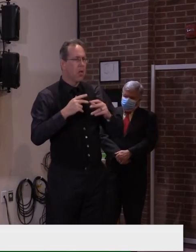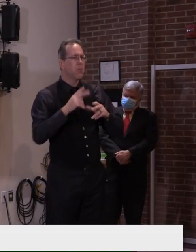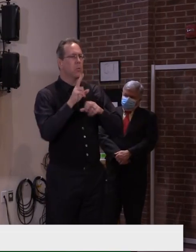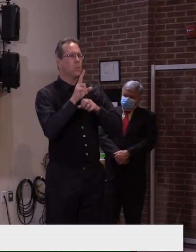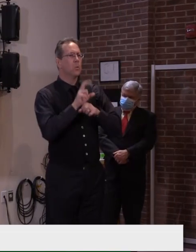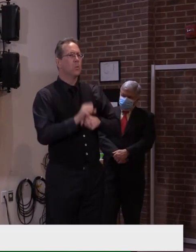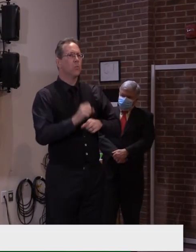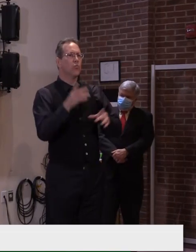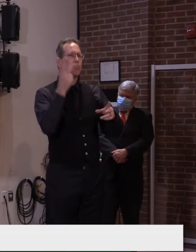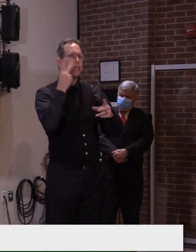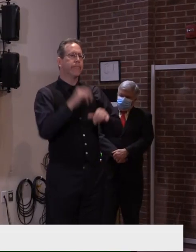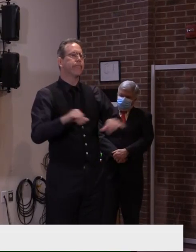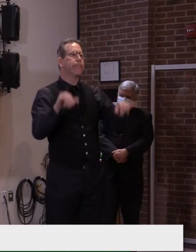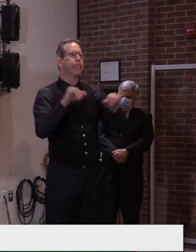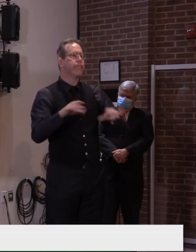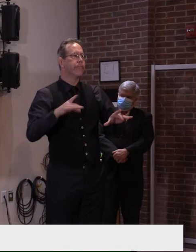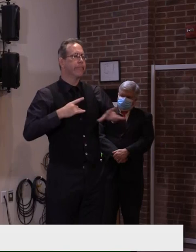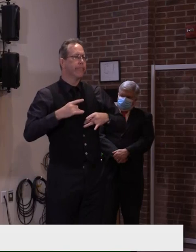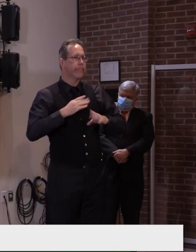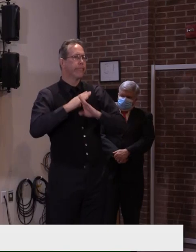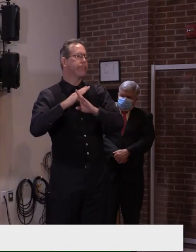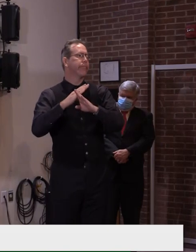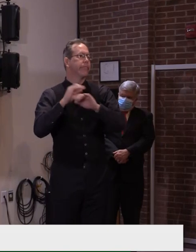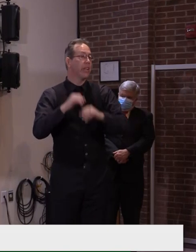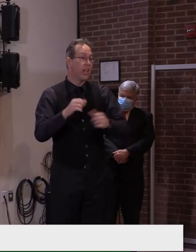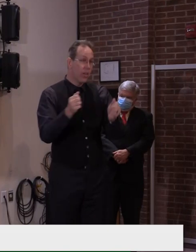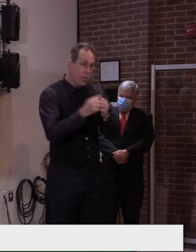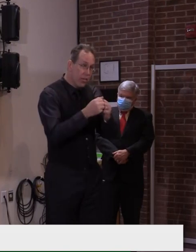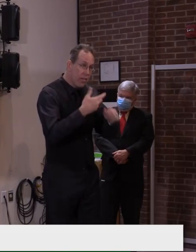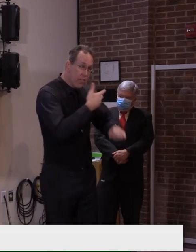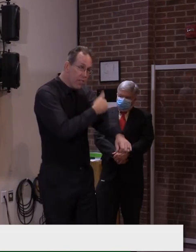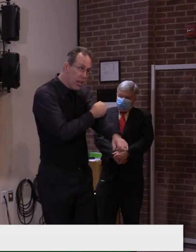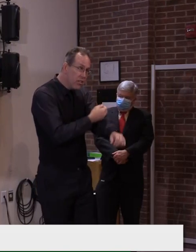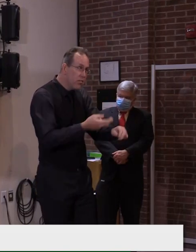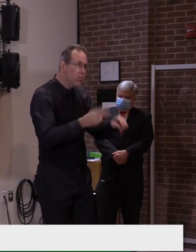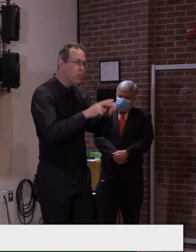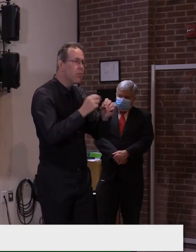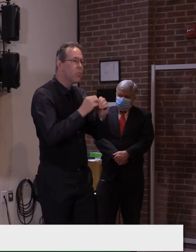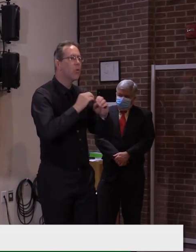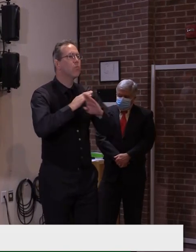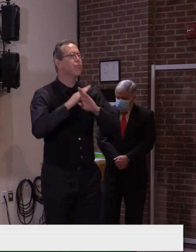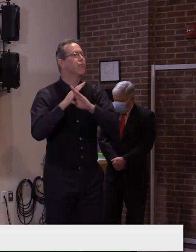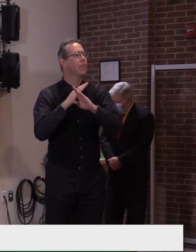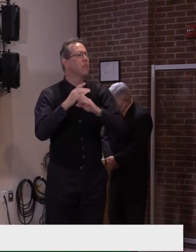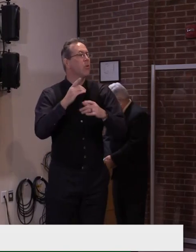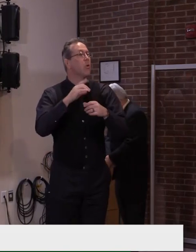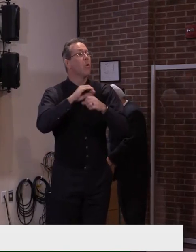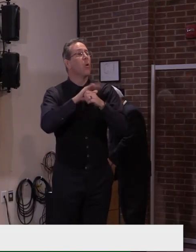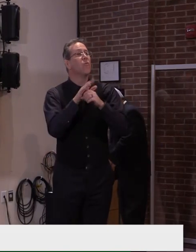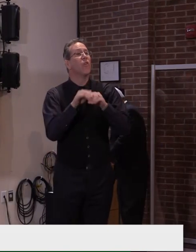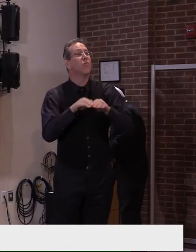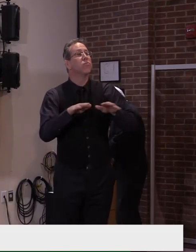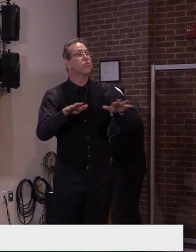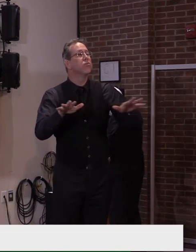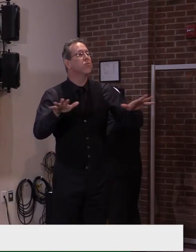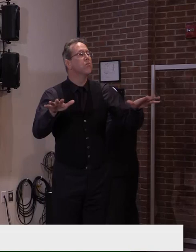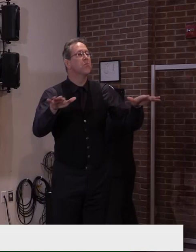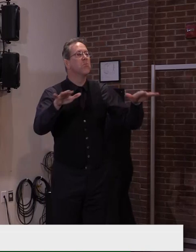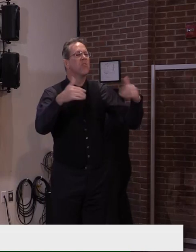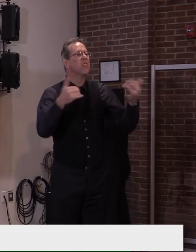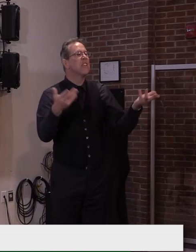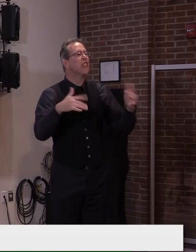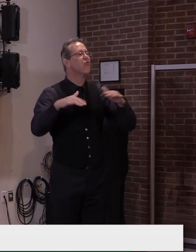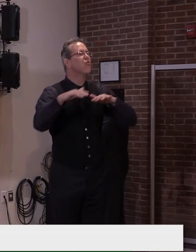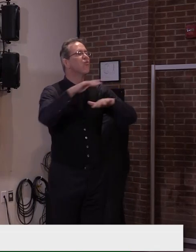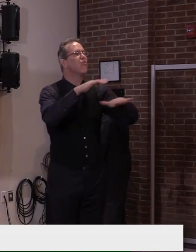together once Omicron has come through and being so infectious, infected more